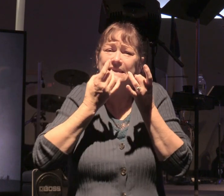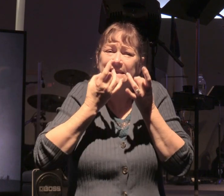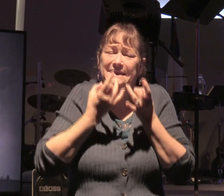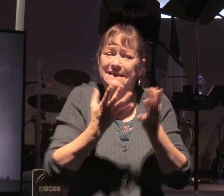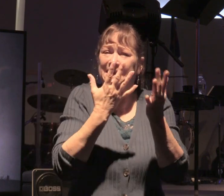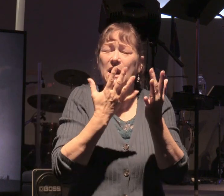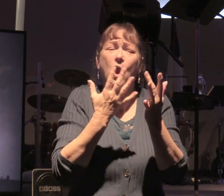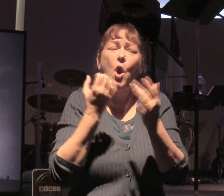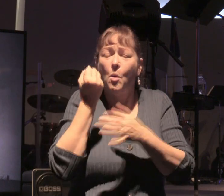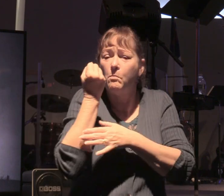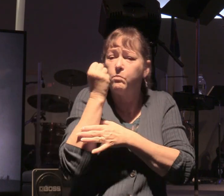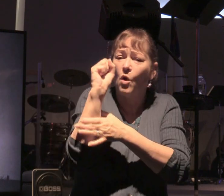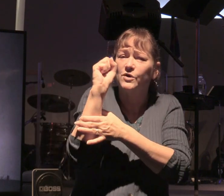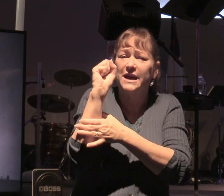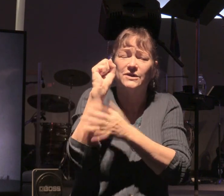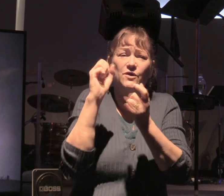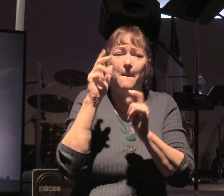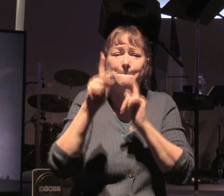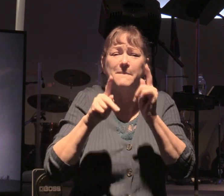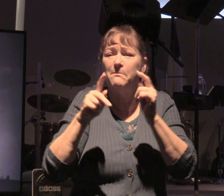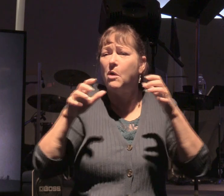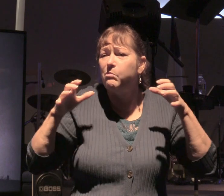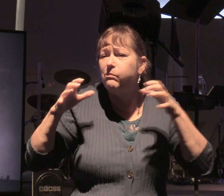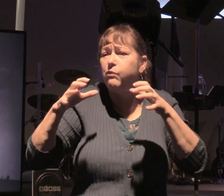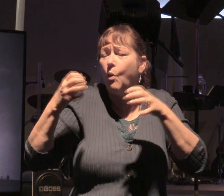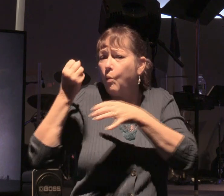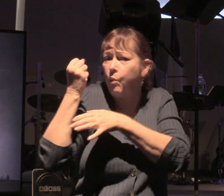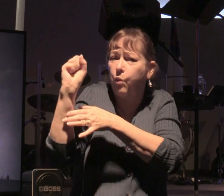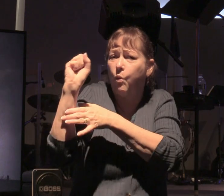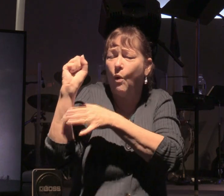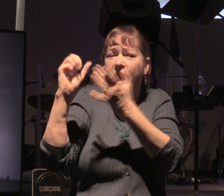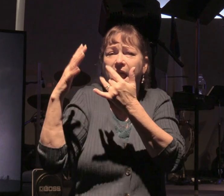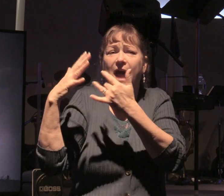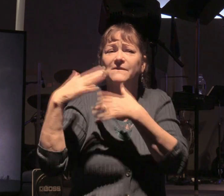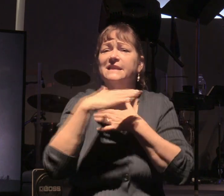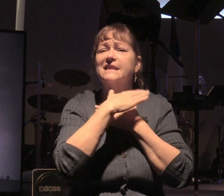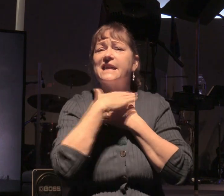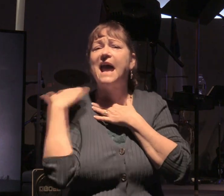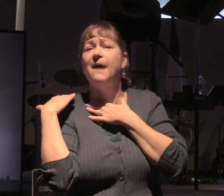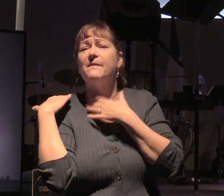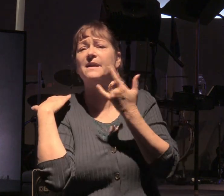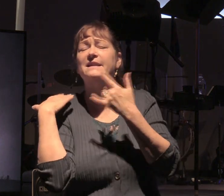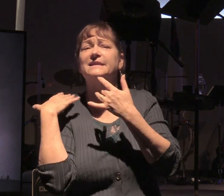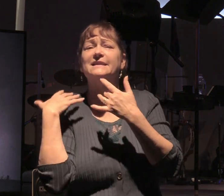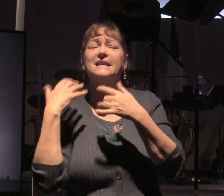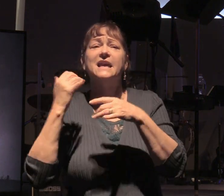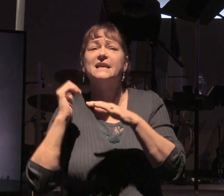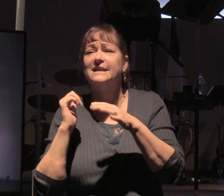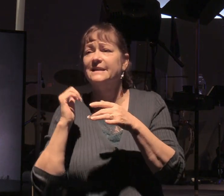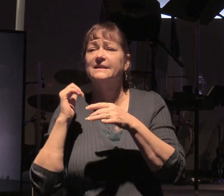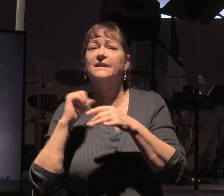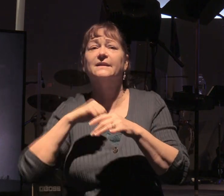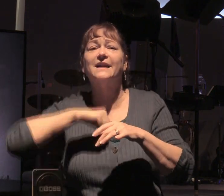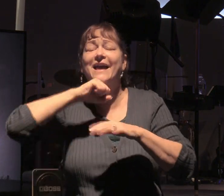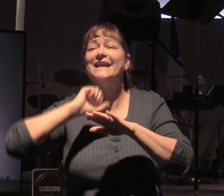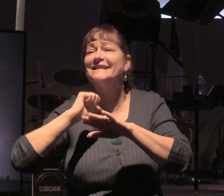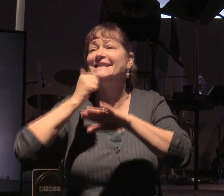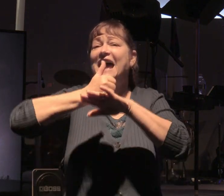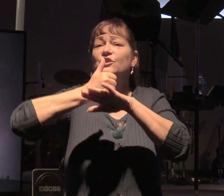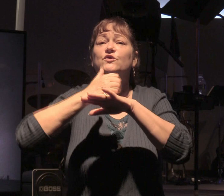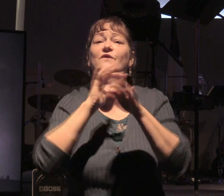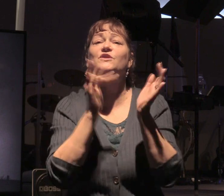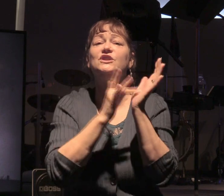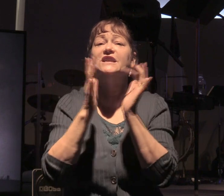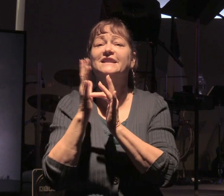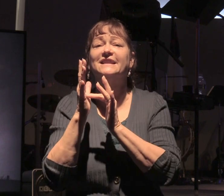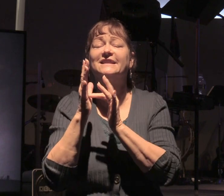and rioters across the country have decapitated statues of Jesus,